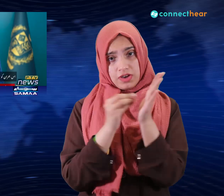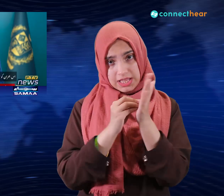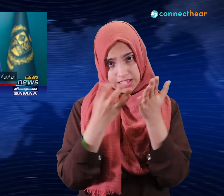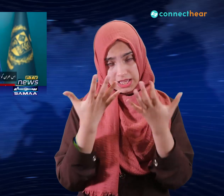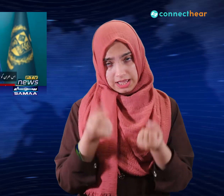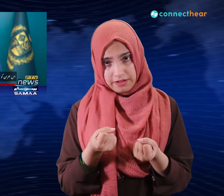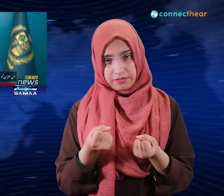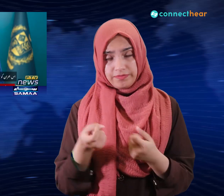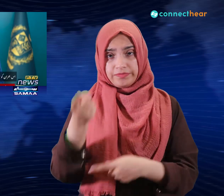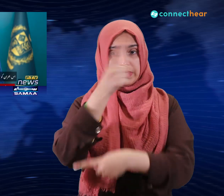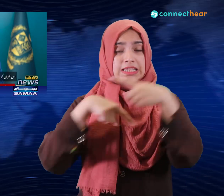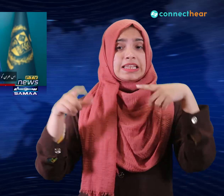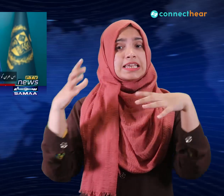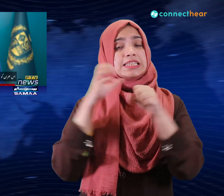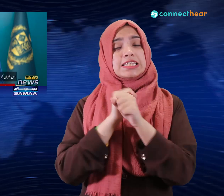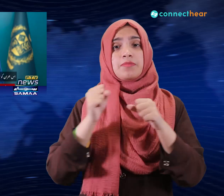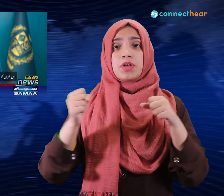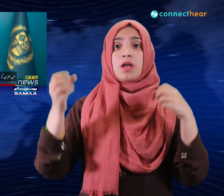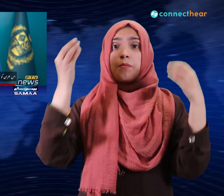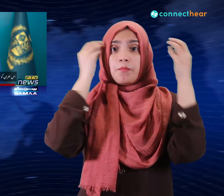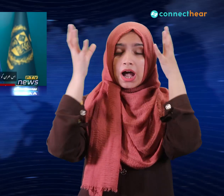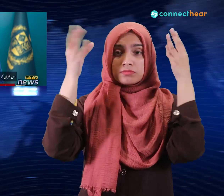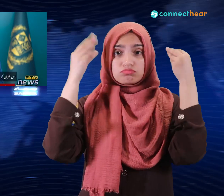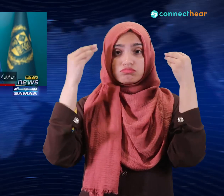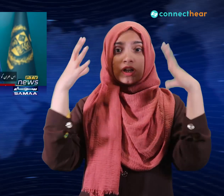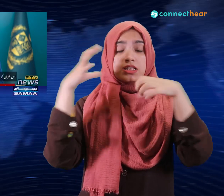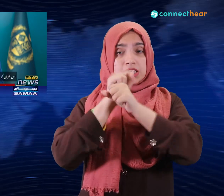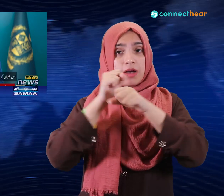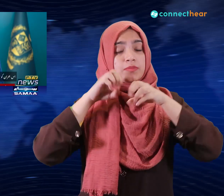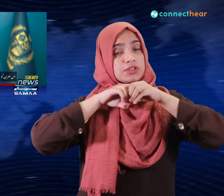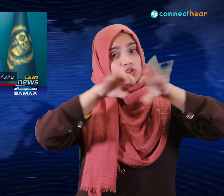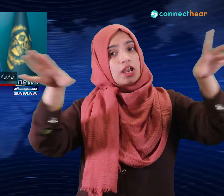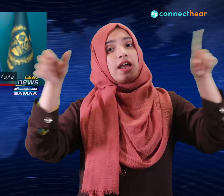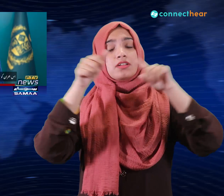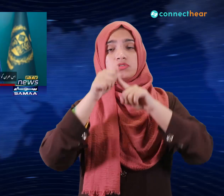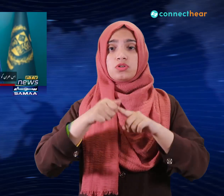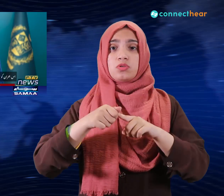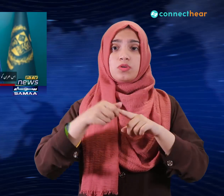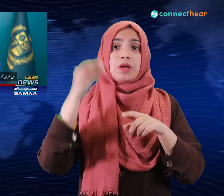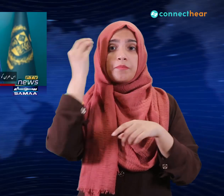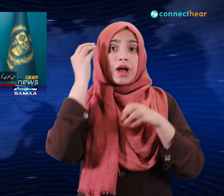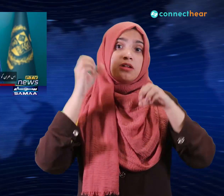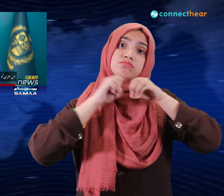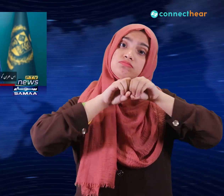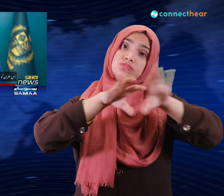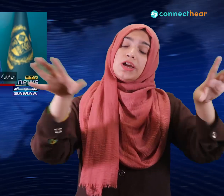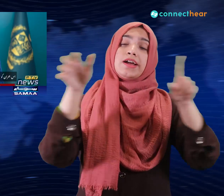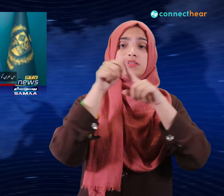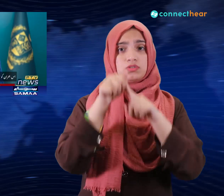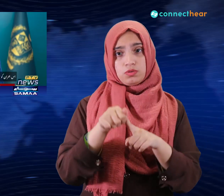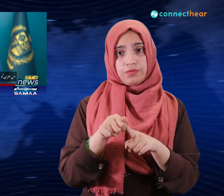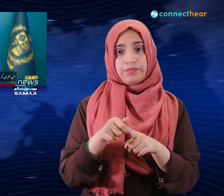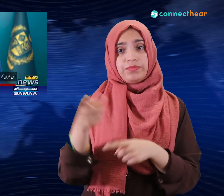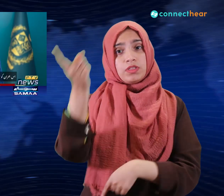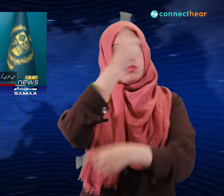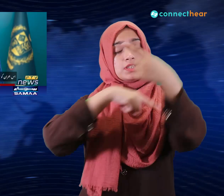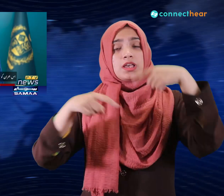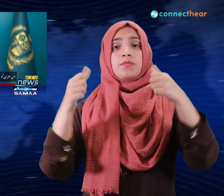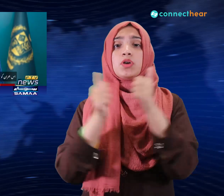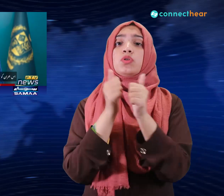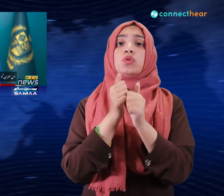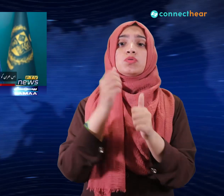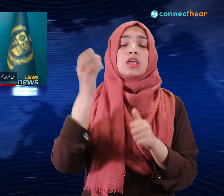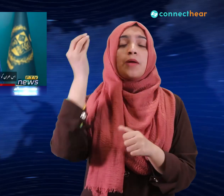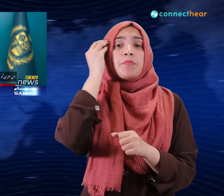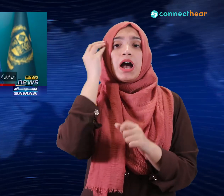This crisis should crystallize awareness of the immutable importance of the principles and purpose